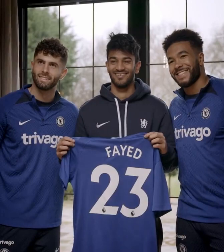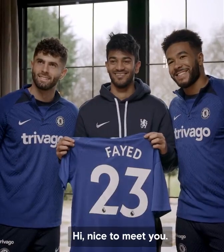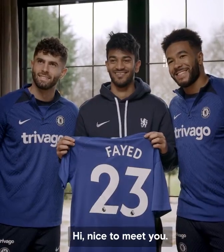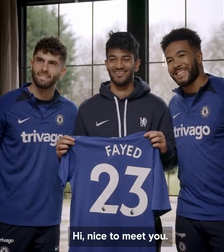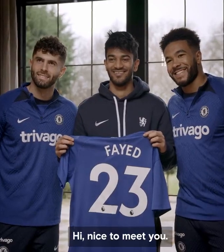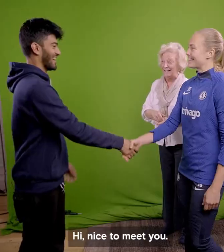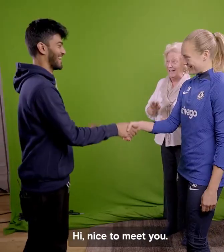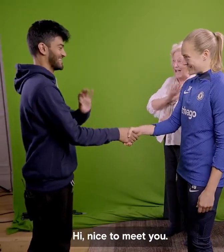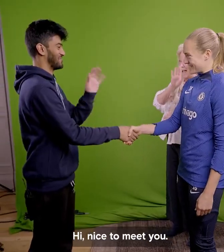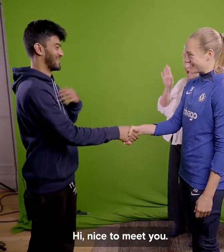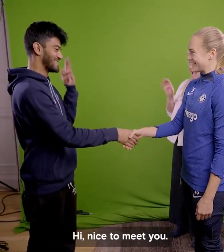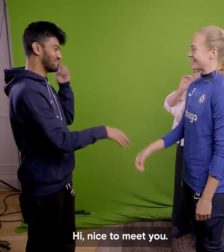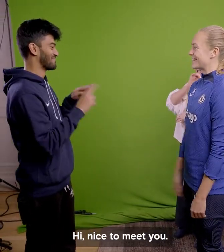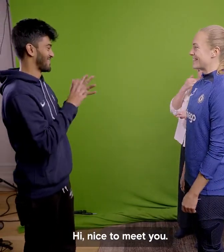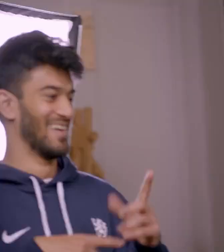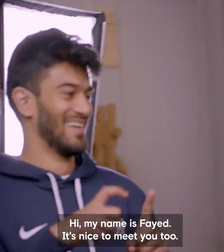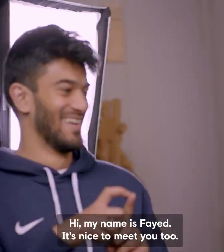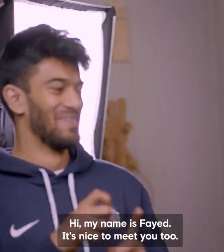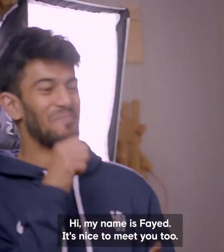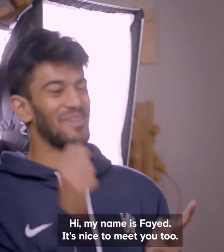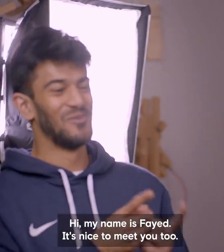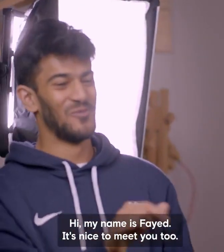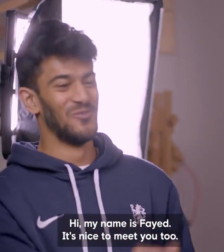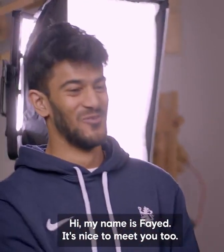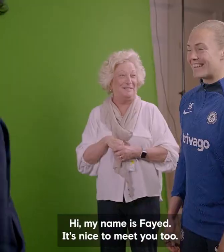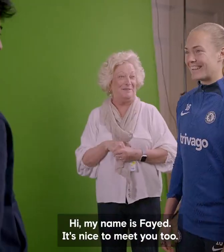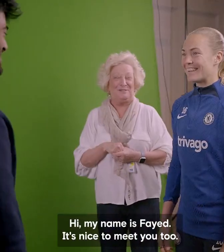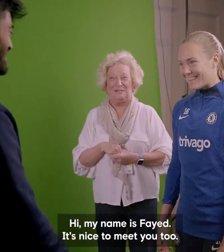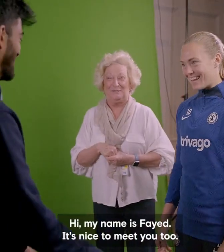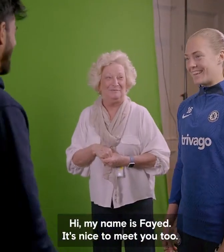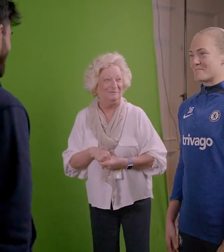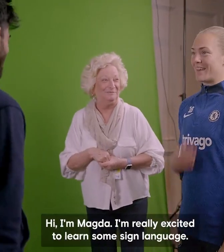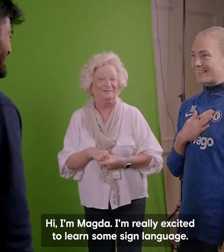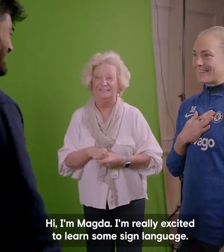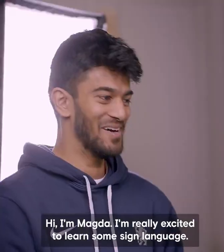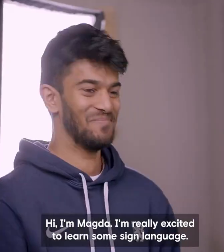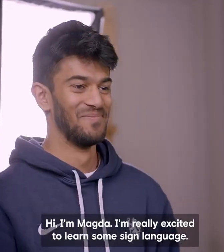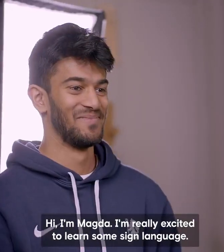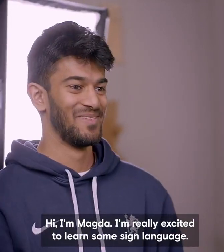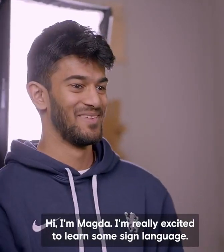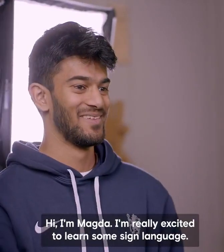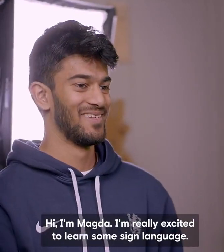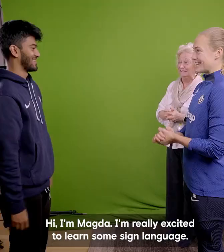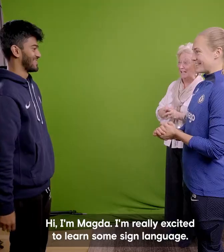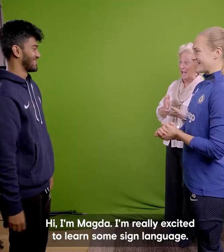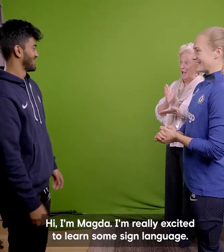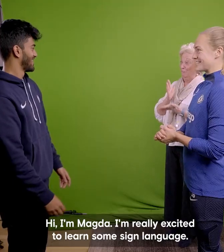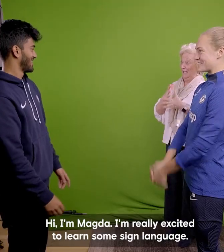Yeah. Hi, nice to meet you. Hi, my name is Fayed. It's nice to meet you too. Hi, I'm Magda. So I'm really excited to learn some